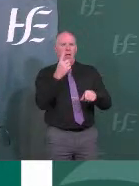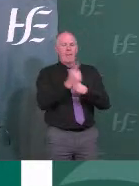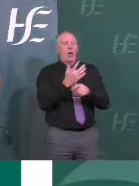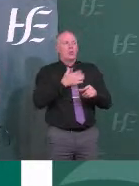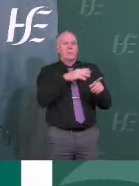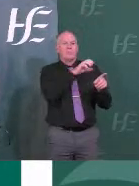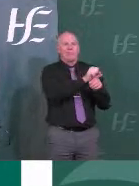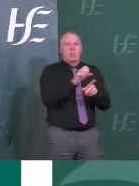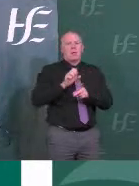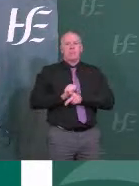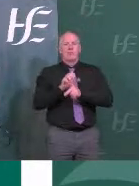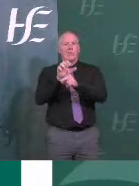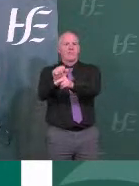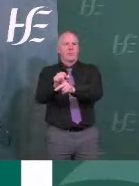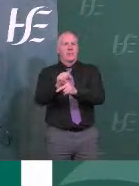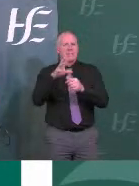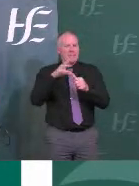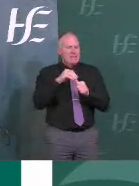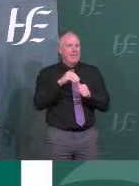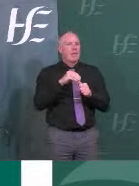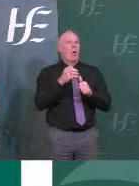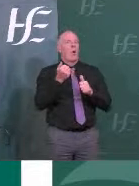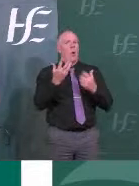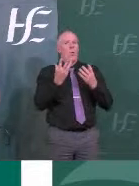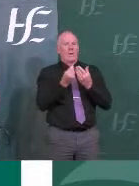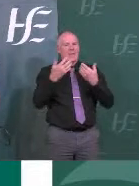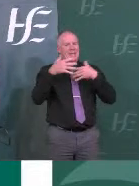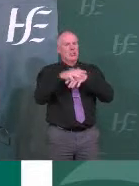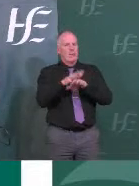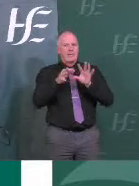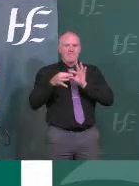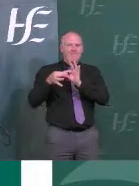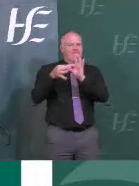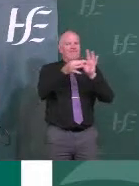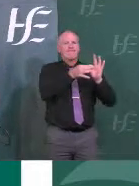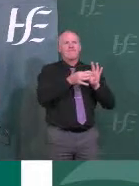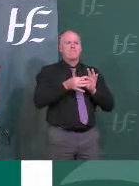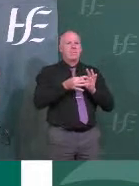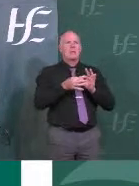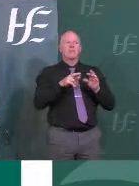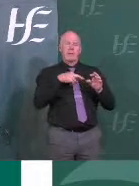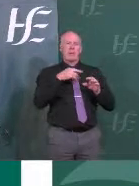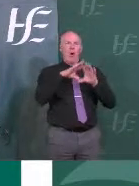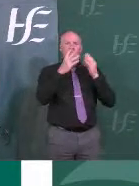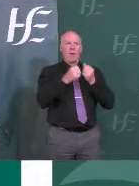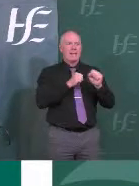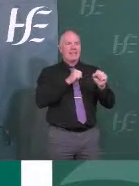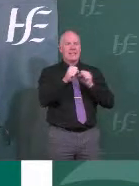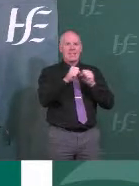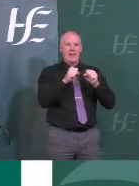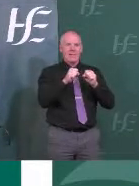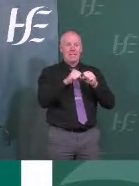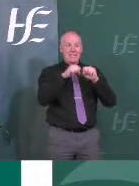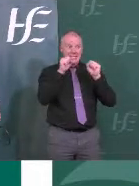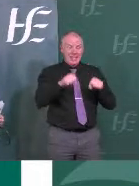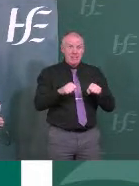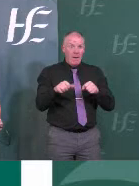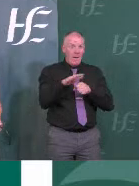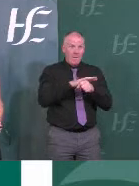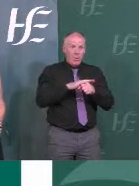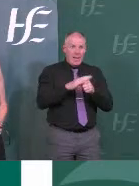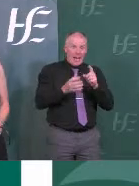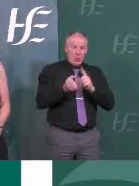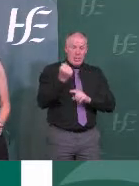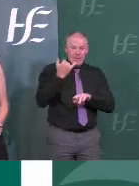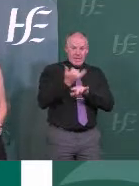or related to integration. So actually systems and the whole service, I suppose, working as it was before, we're not fully there yet, but